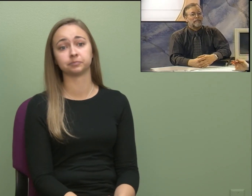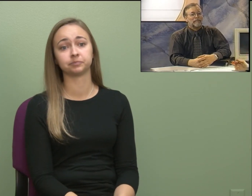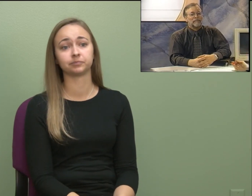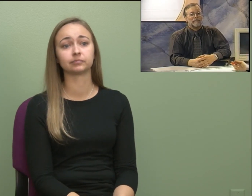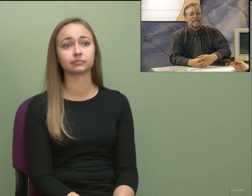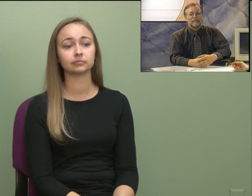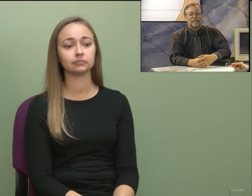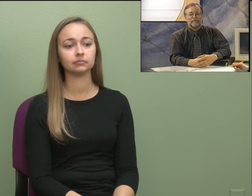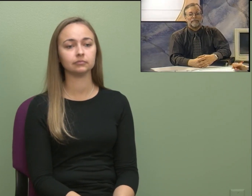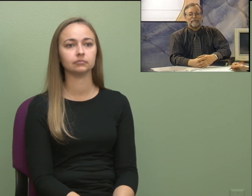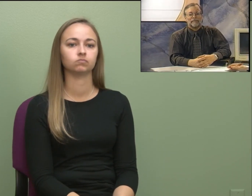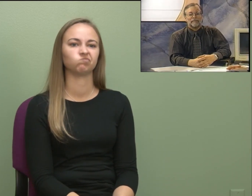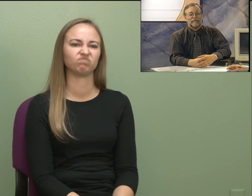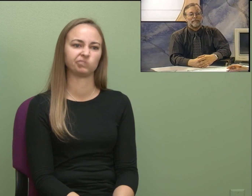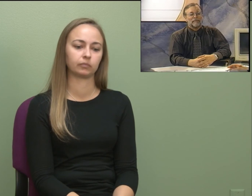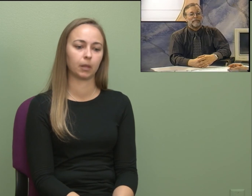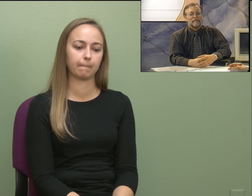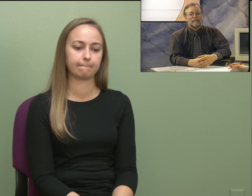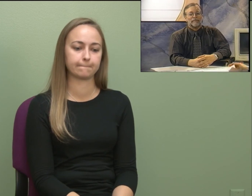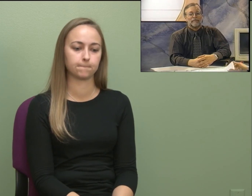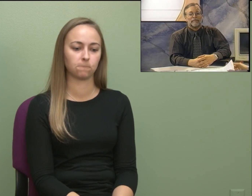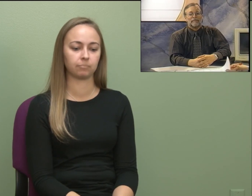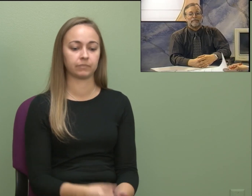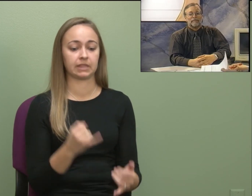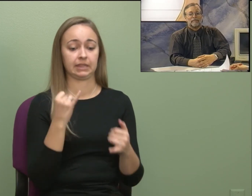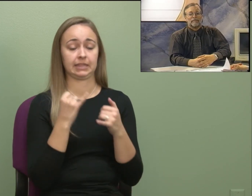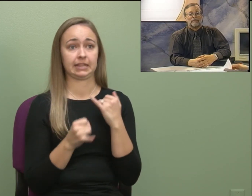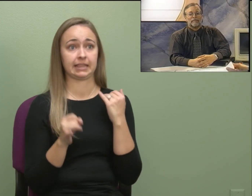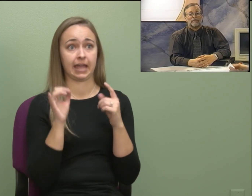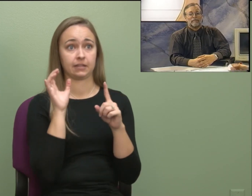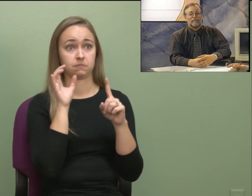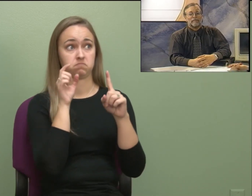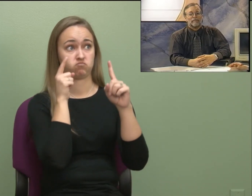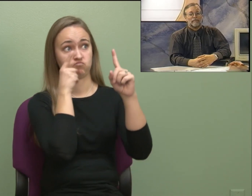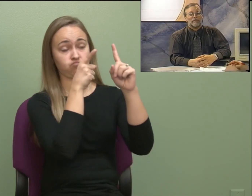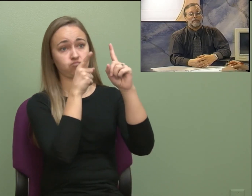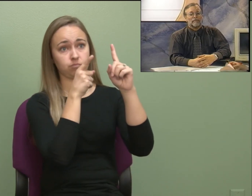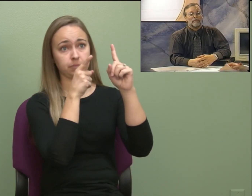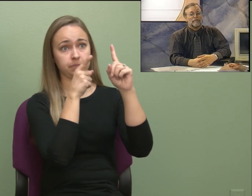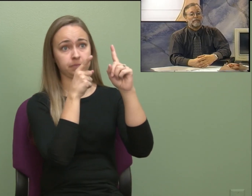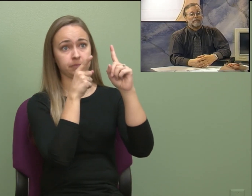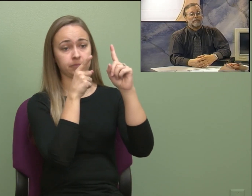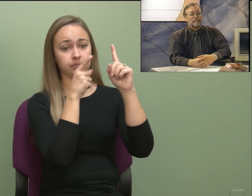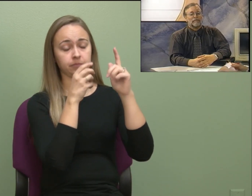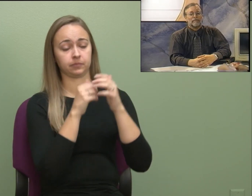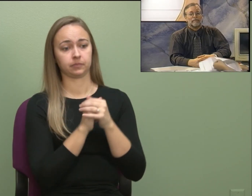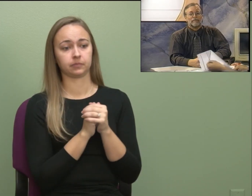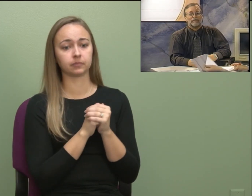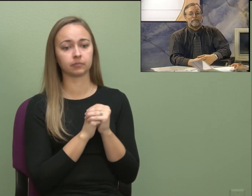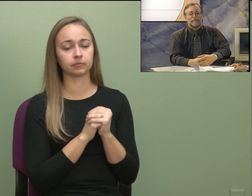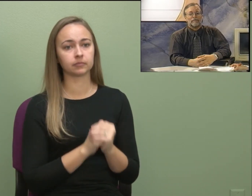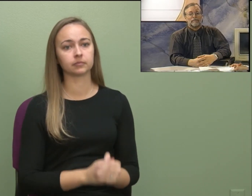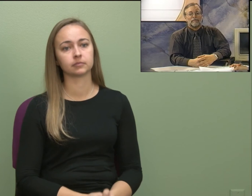Thank you. So the last goal that we have here that we need to talk about is